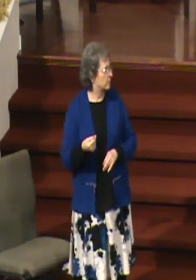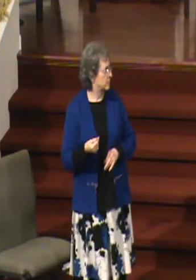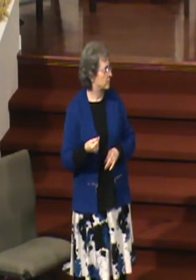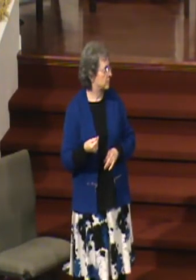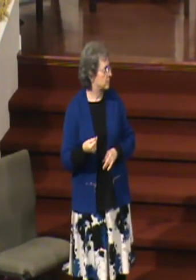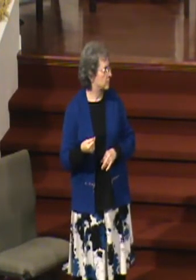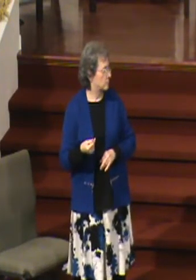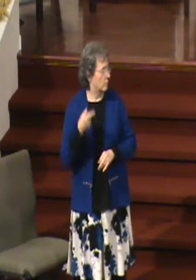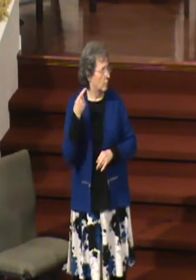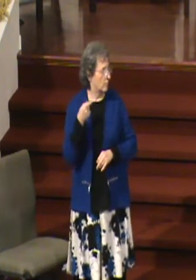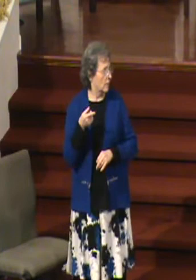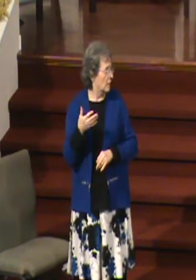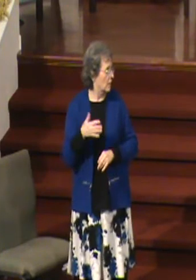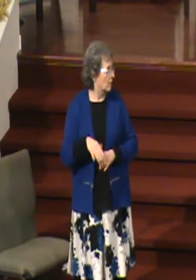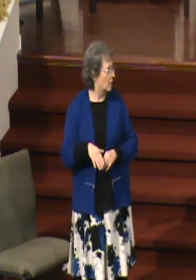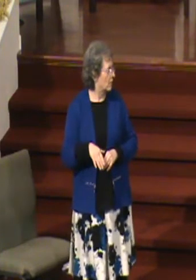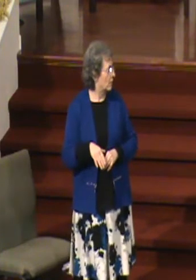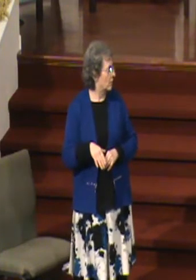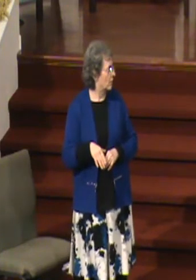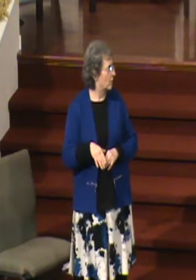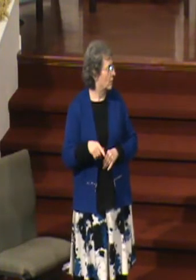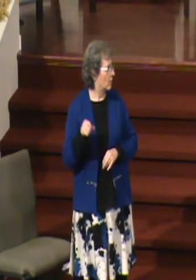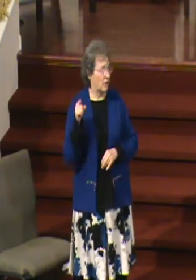Or that you're the best anyone could be.